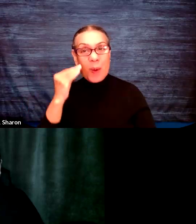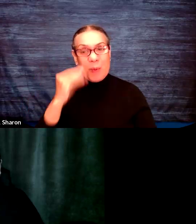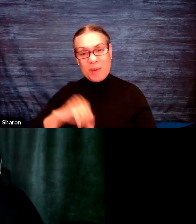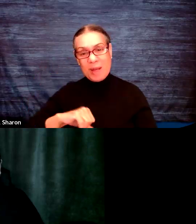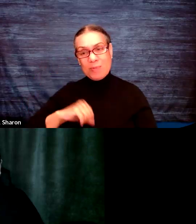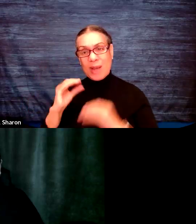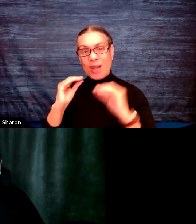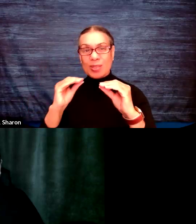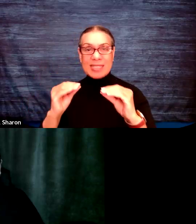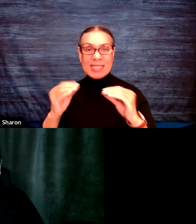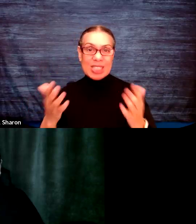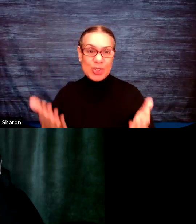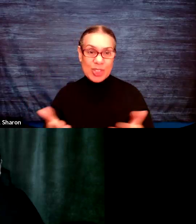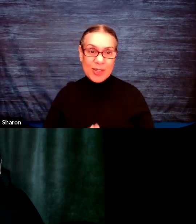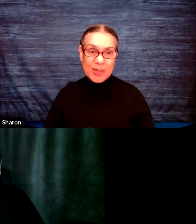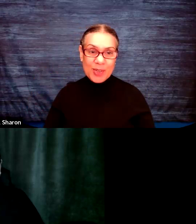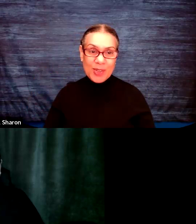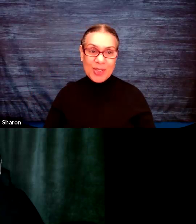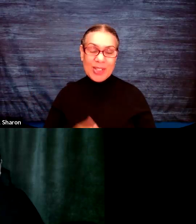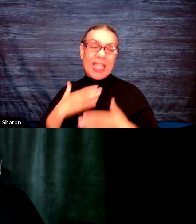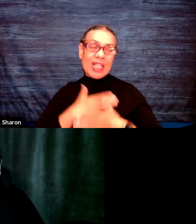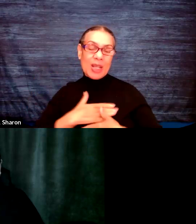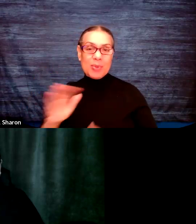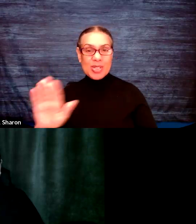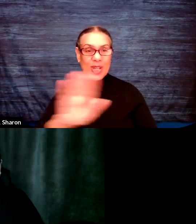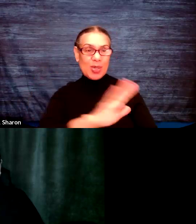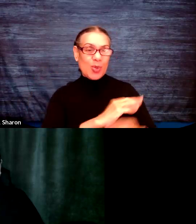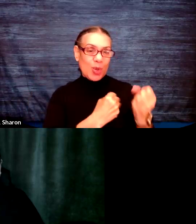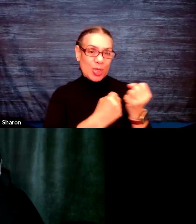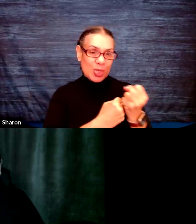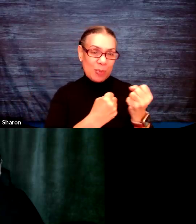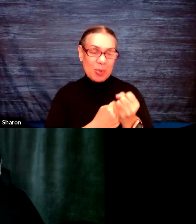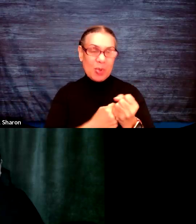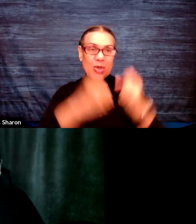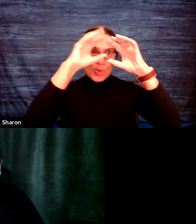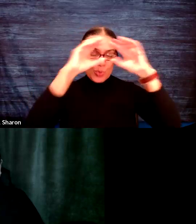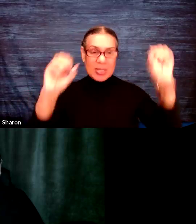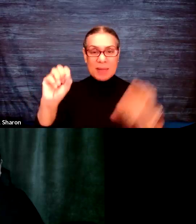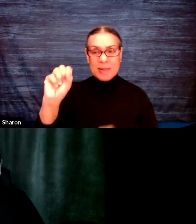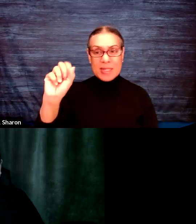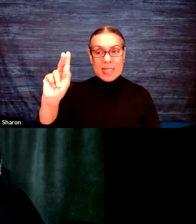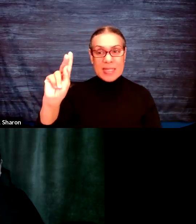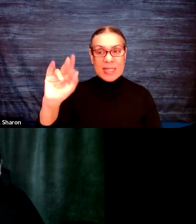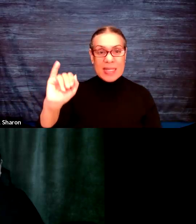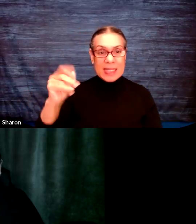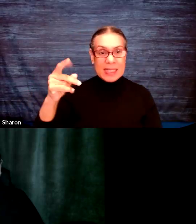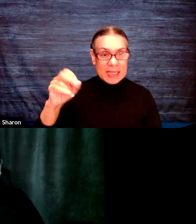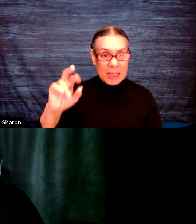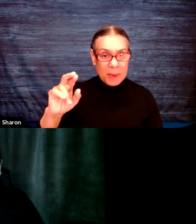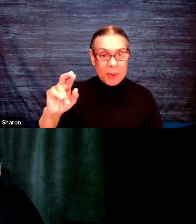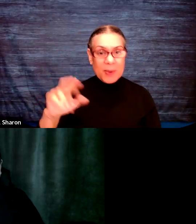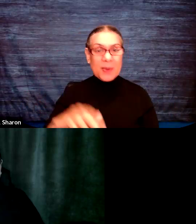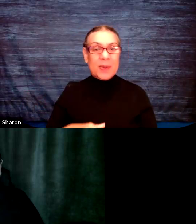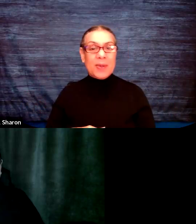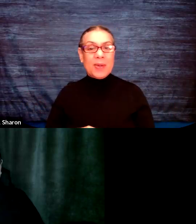here. And I really appreciate all of your support, Superintendent Skipper. Actually, I don't know if you remember this, but you came to